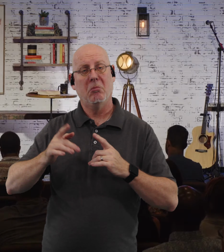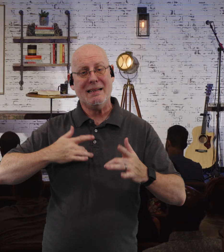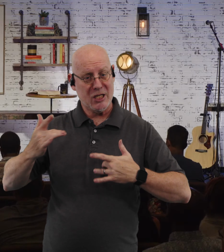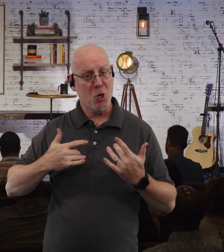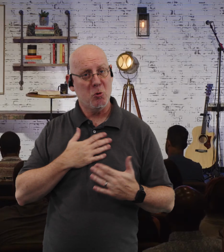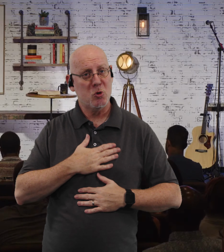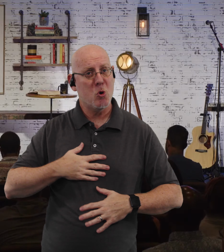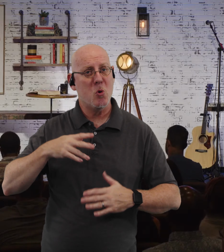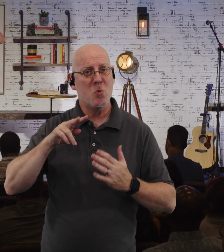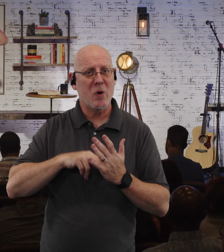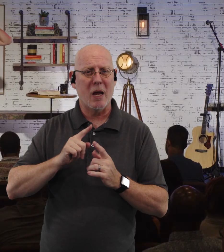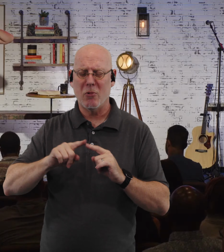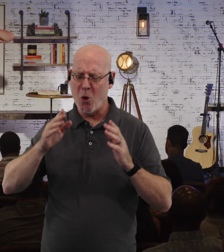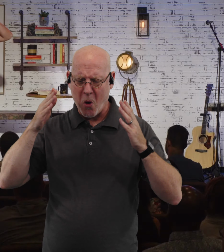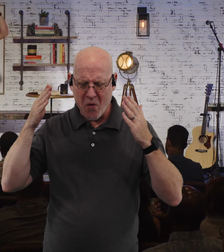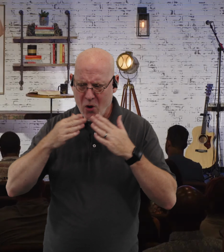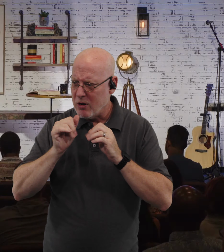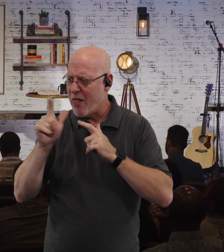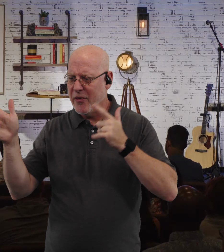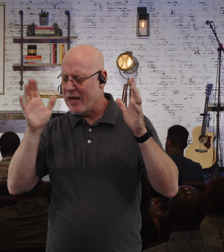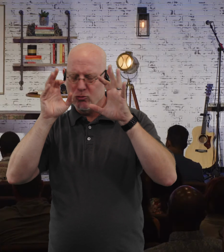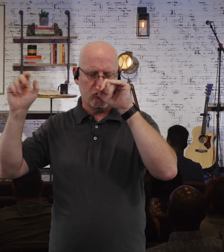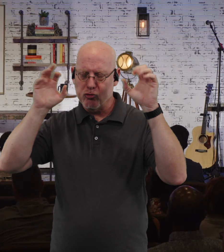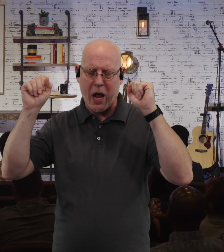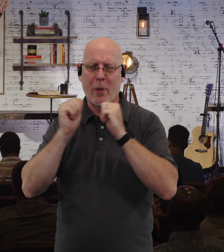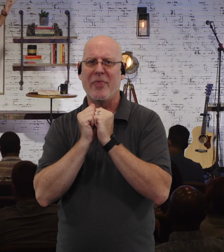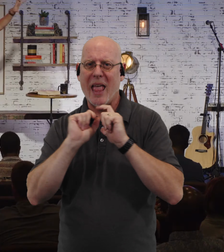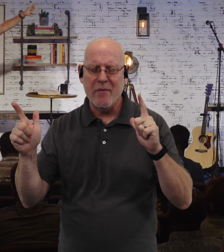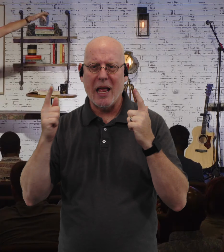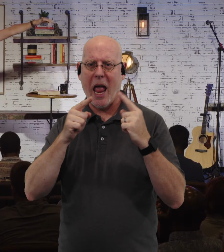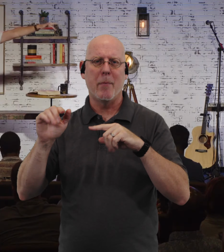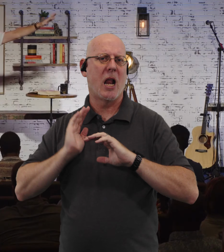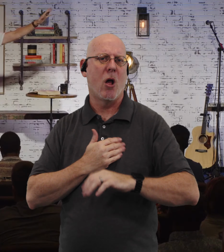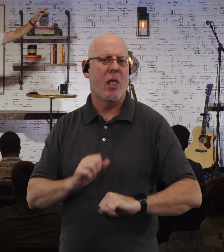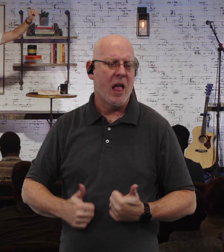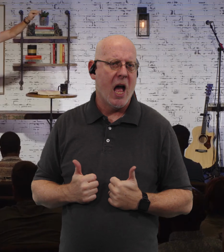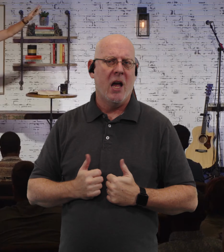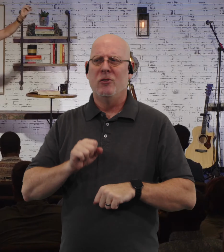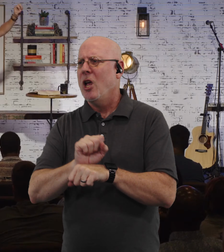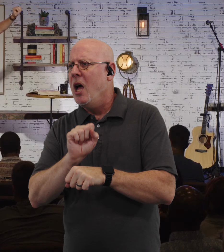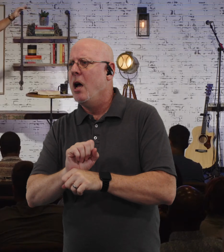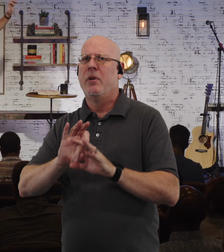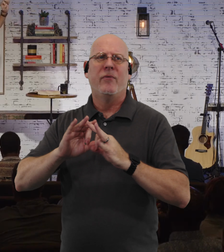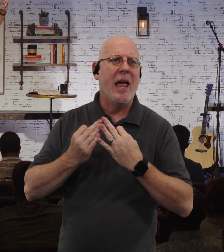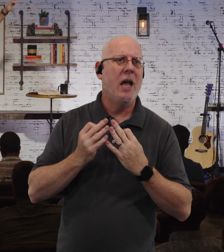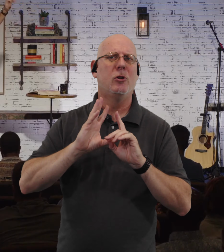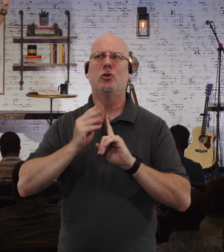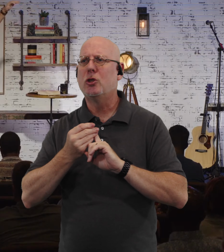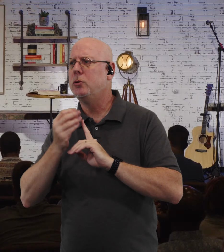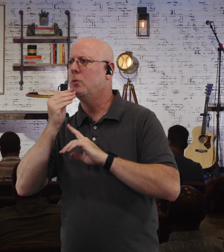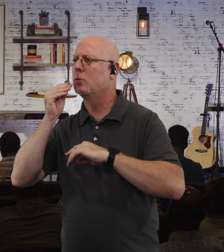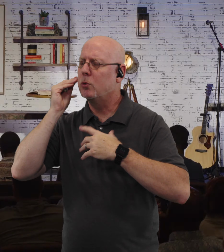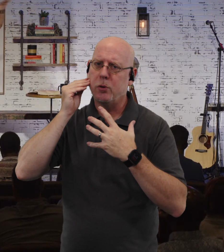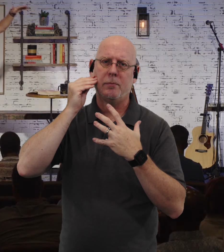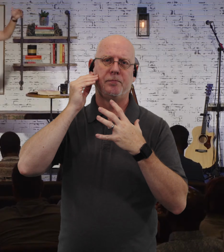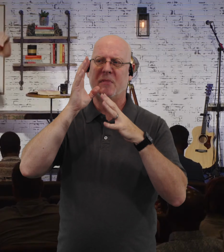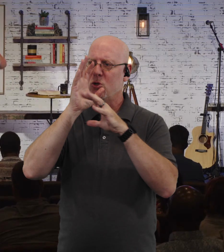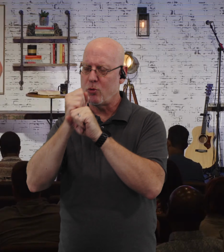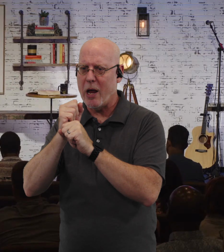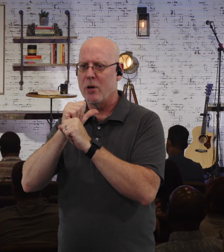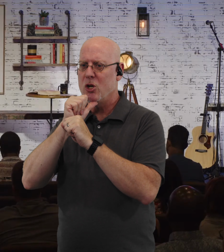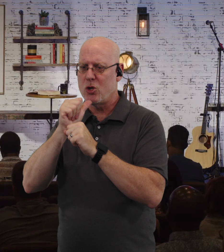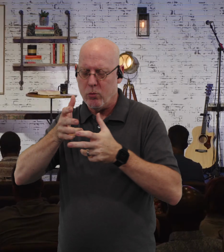delight. But we're so focused on other things. We're so distracted with everything that's going on in our lives, our job, our family, our culture, our homes. We're so